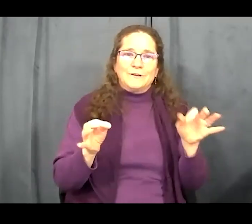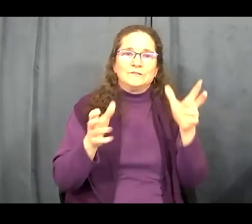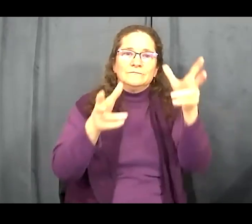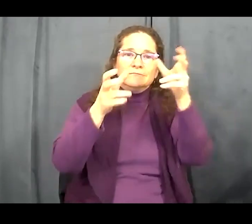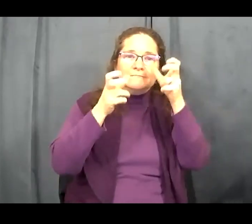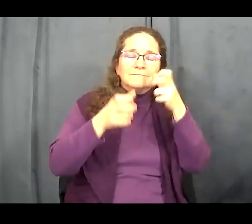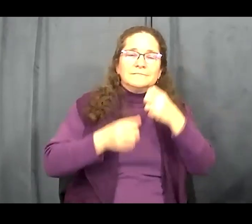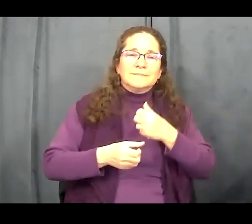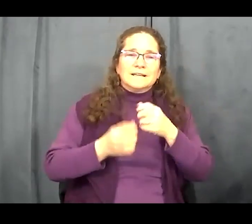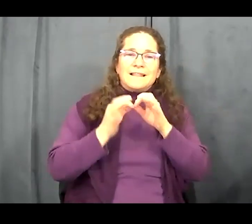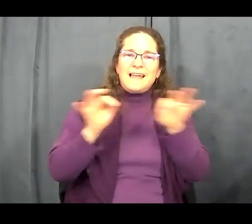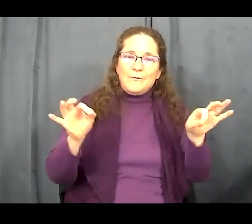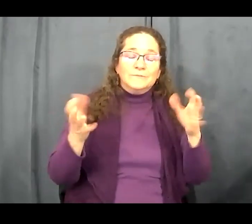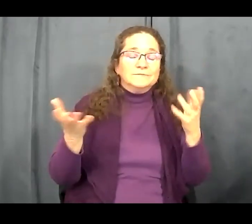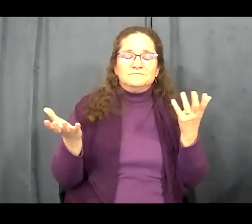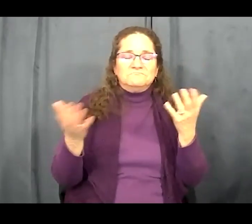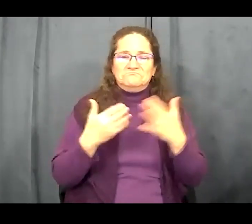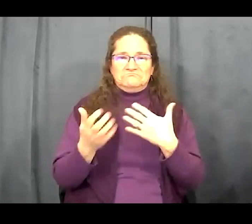languages are.